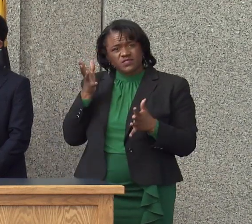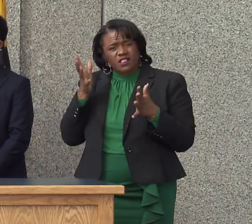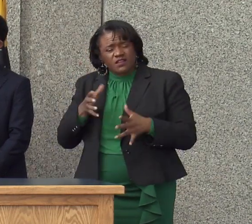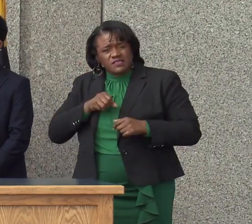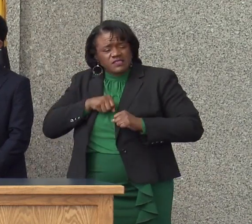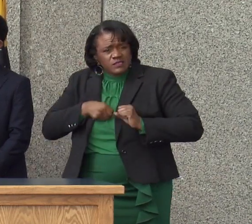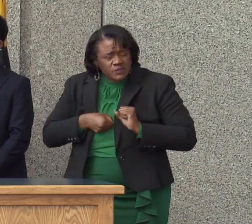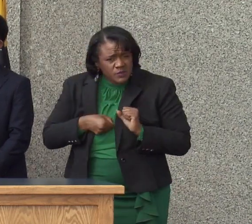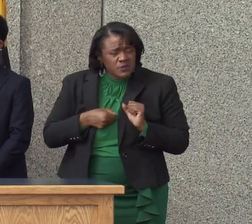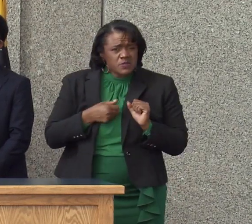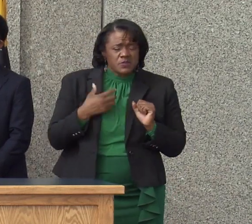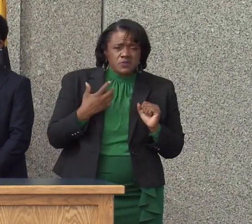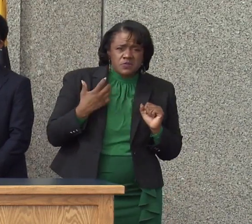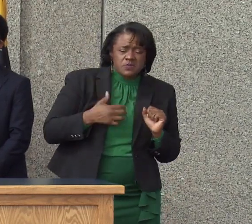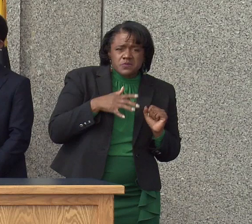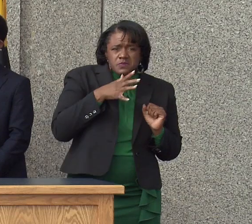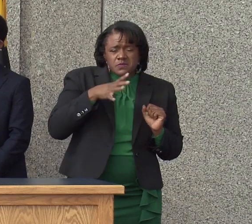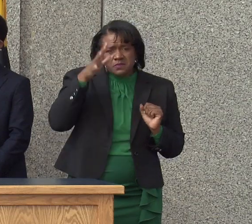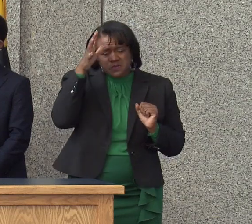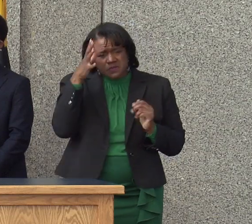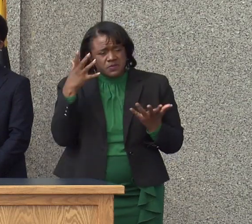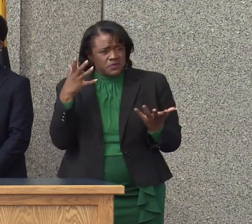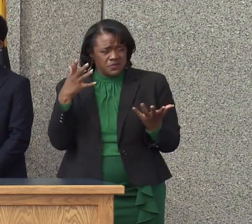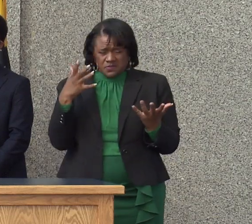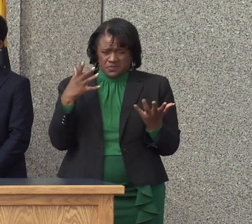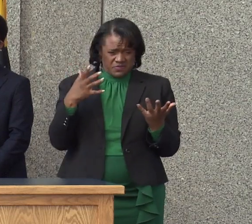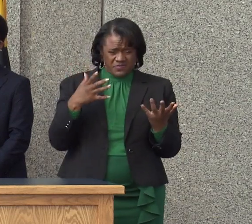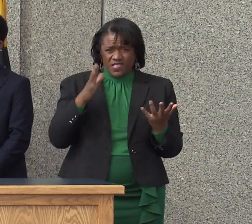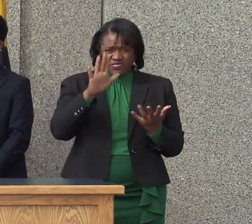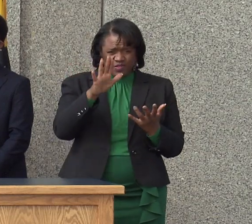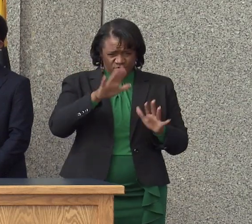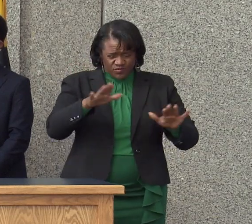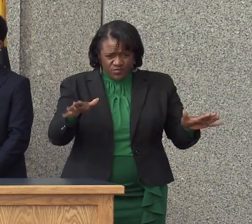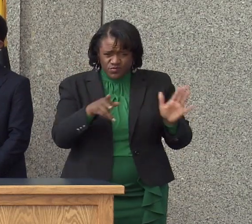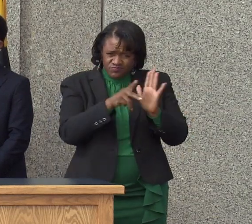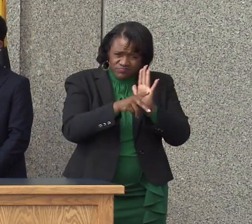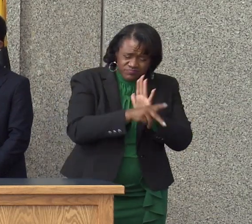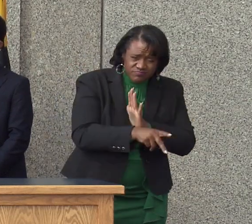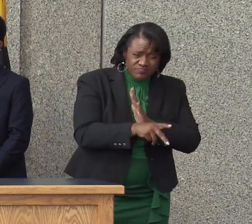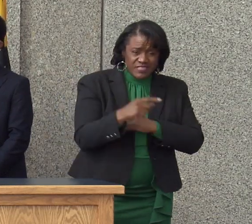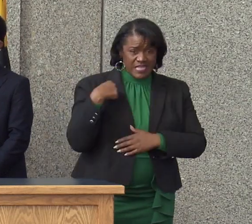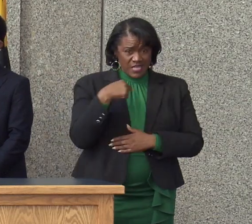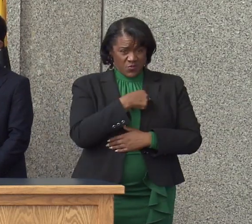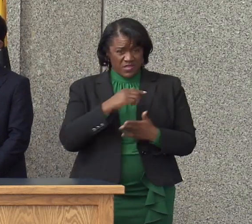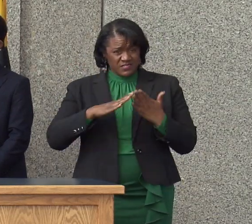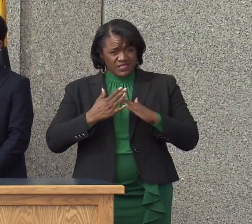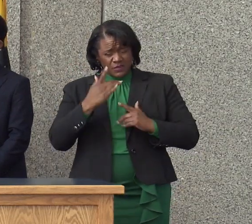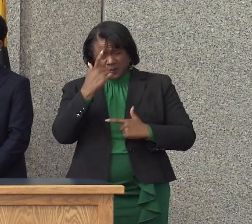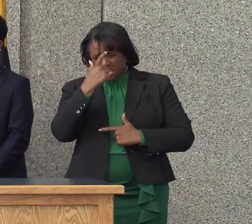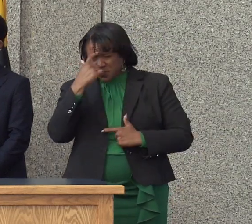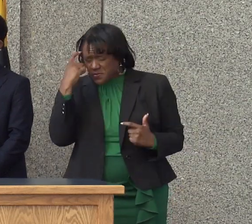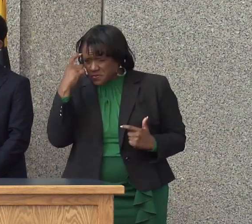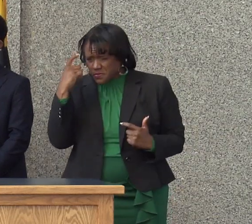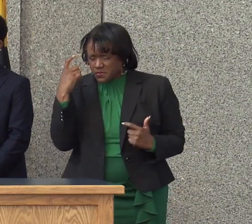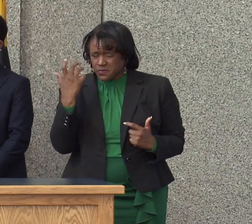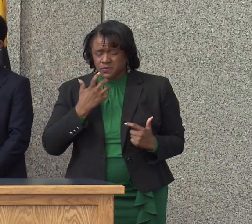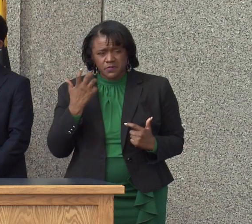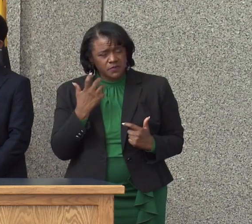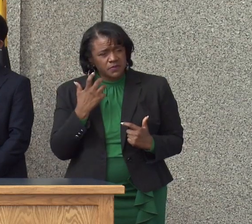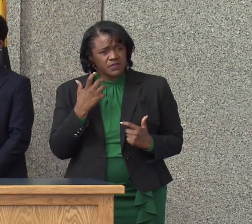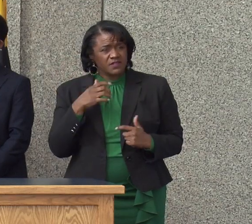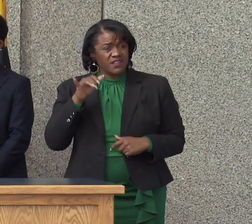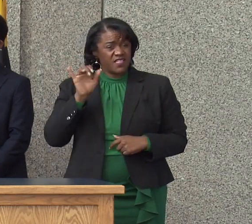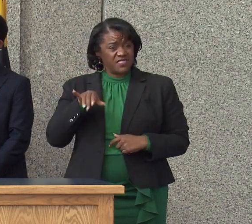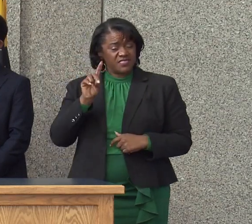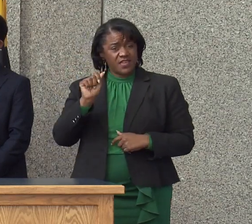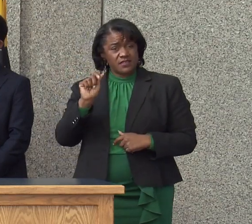mourning their sons and daughters, children are left parentless, and we as a city are left with the trauma that violence breeds. This